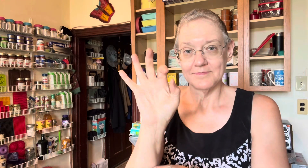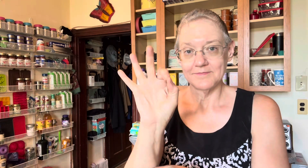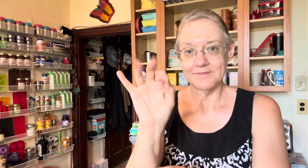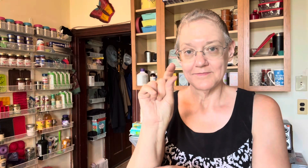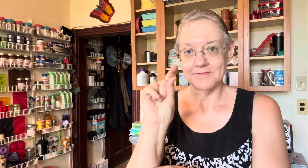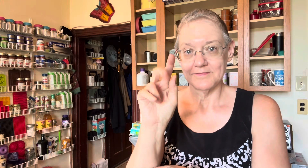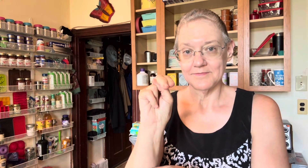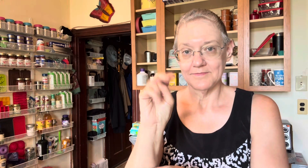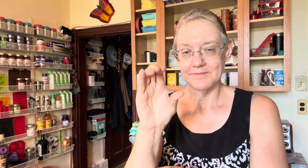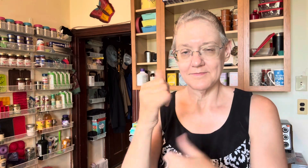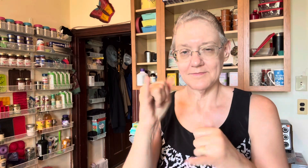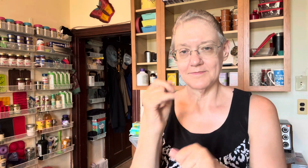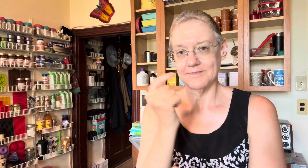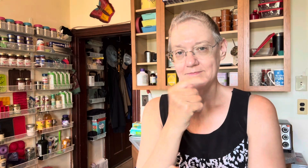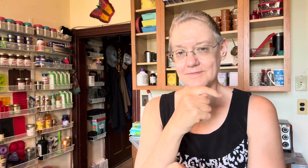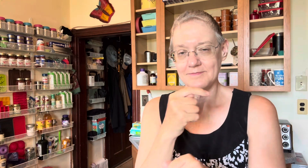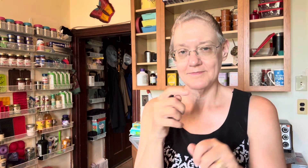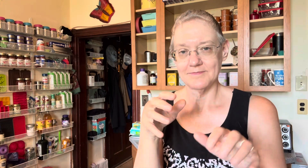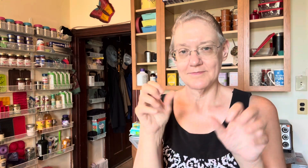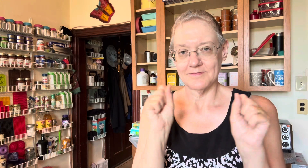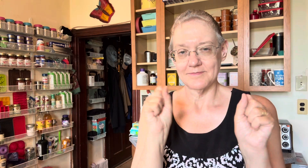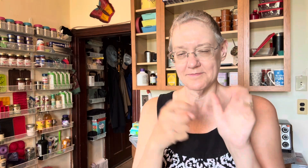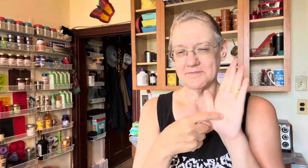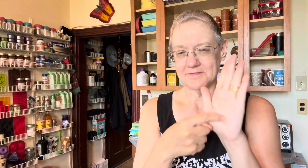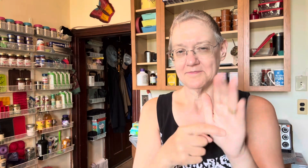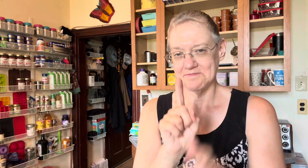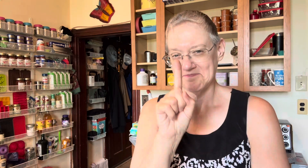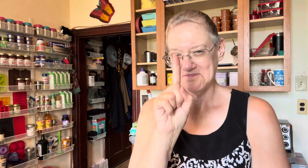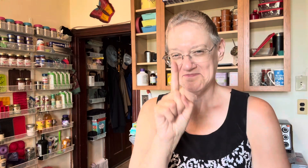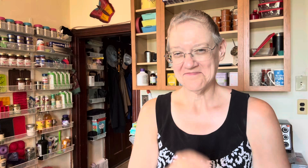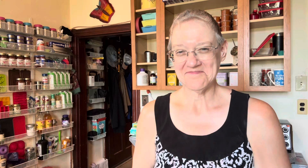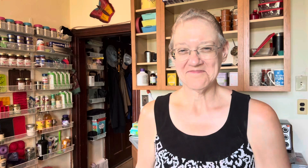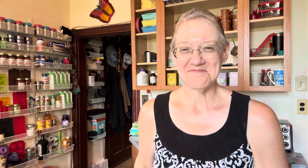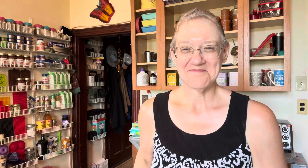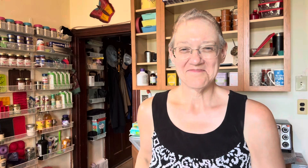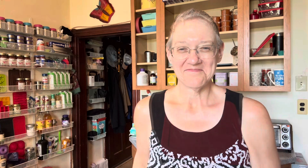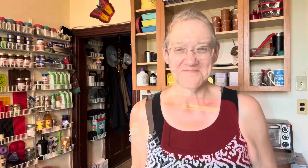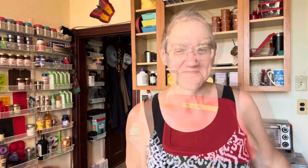salad, 2.9 grams of net carbs. It's still in the fridge. I'll show it to you. Hang on.